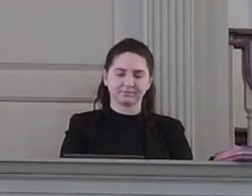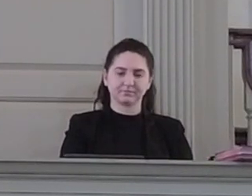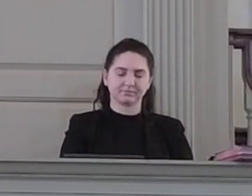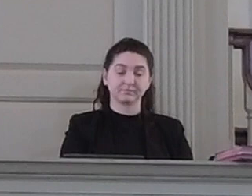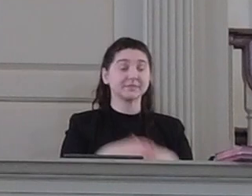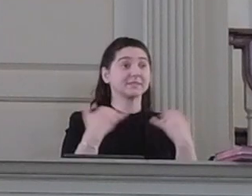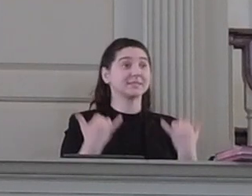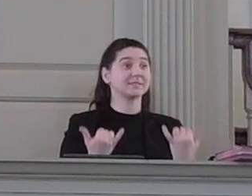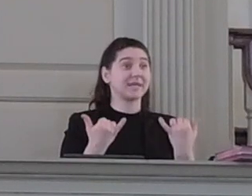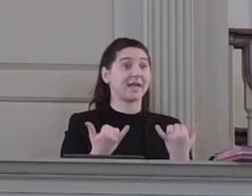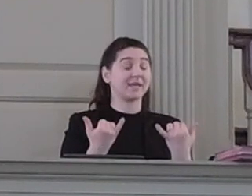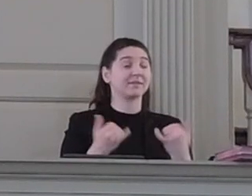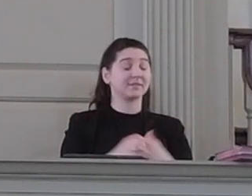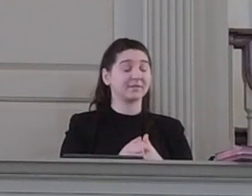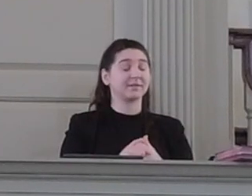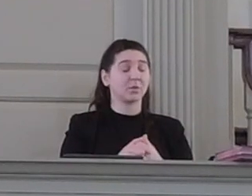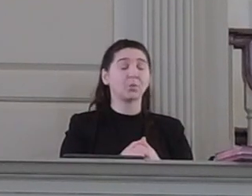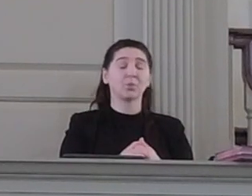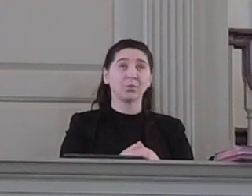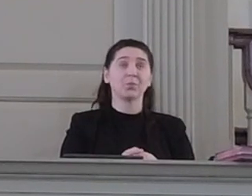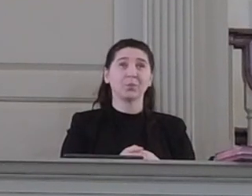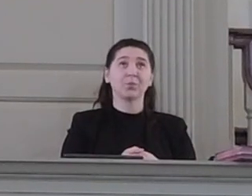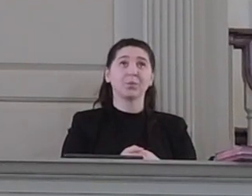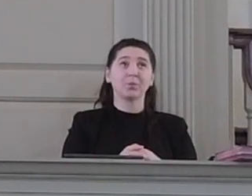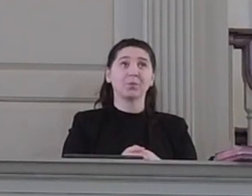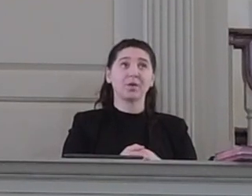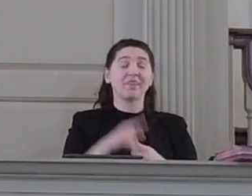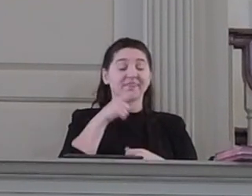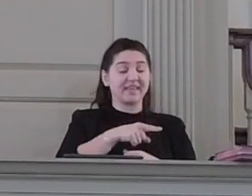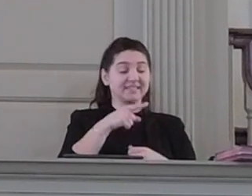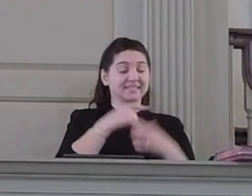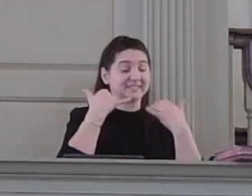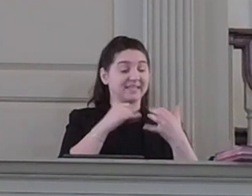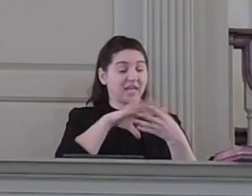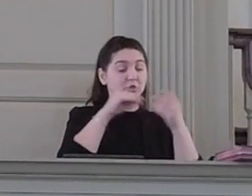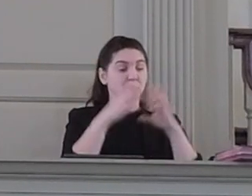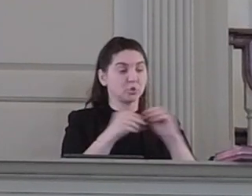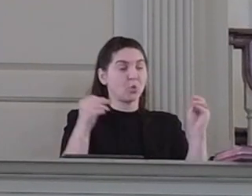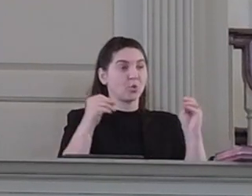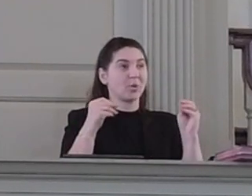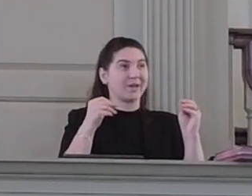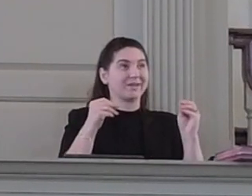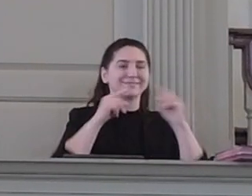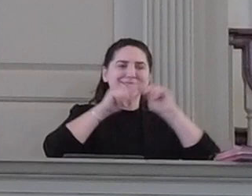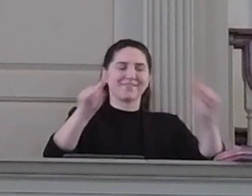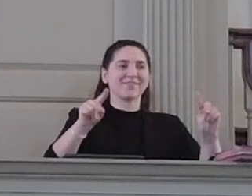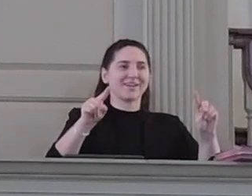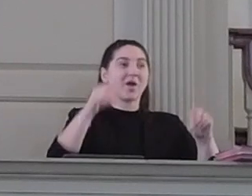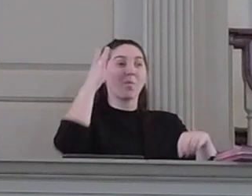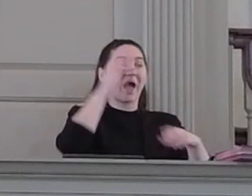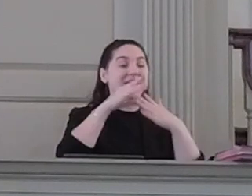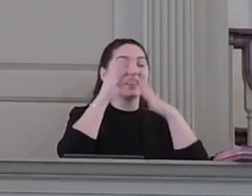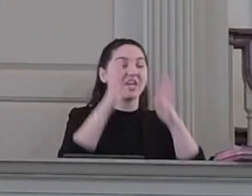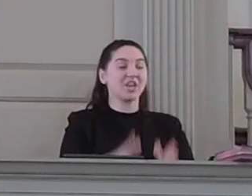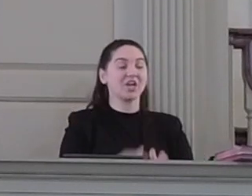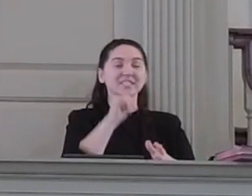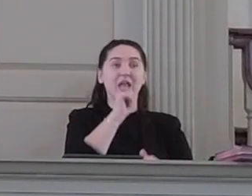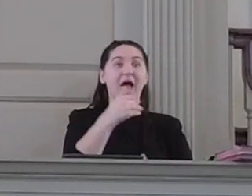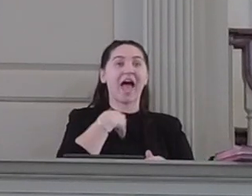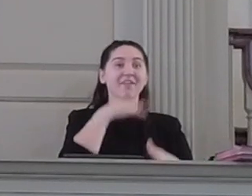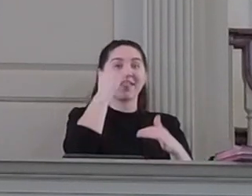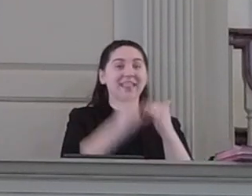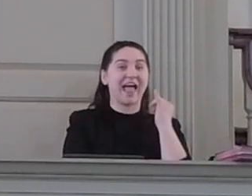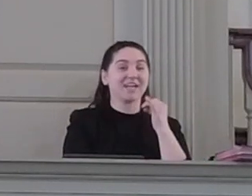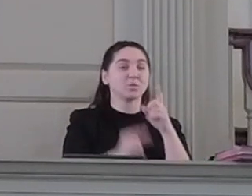But today is a whole different story because the leaders have not had the last word, because God is